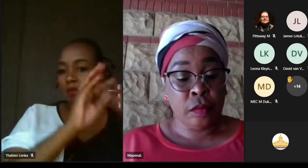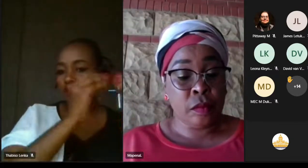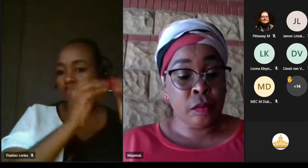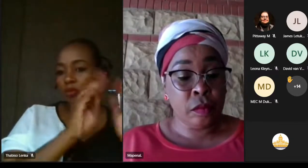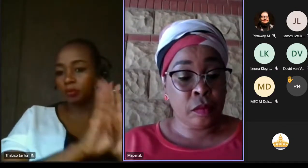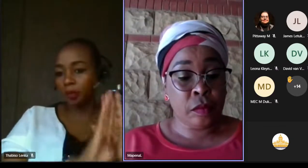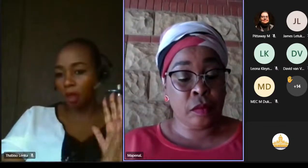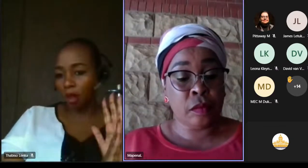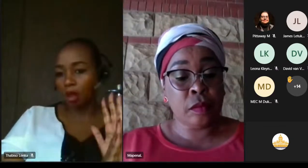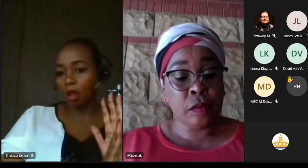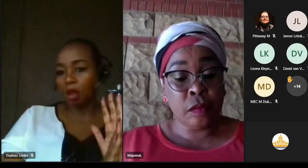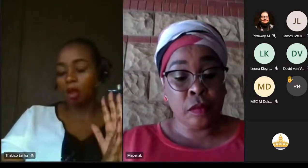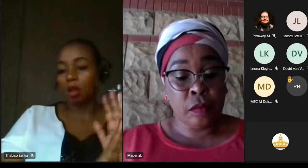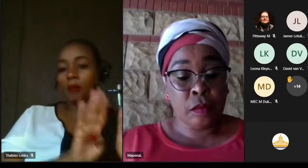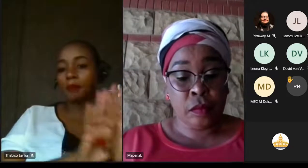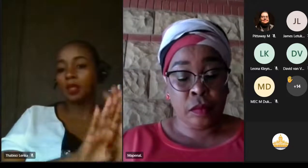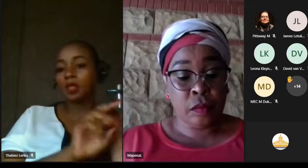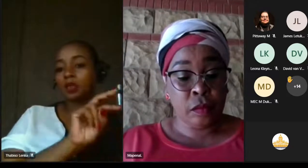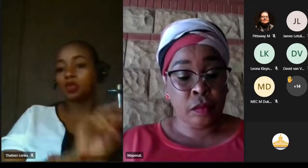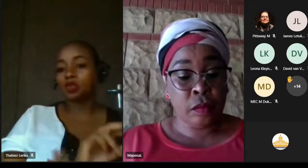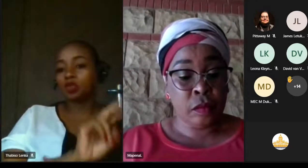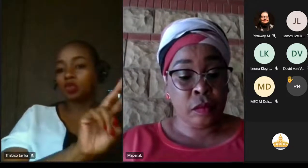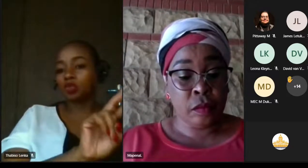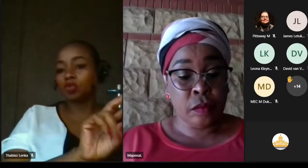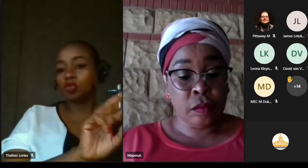Bill B2D